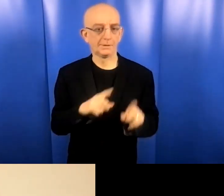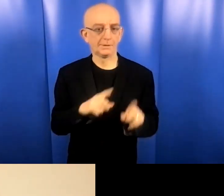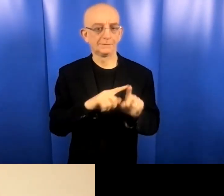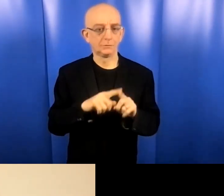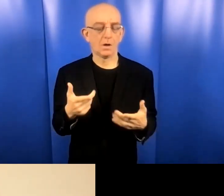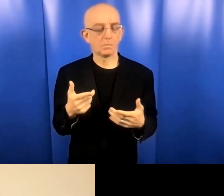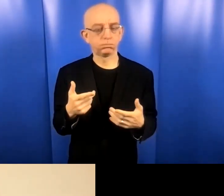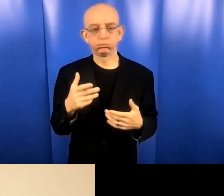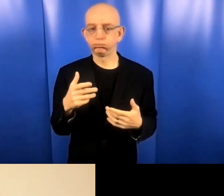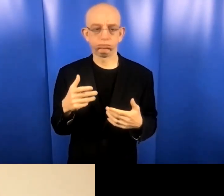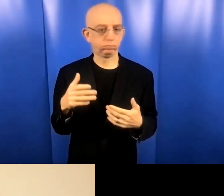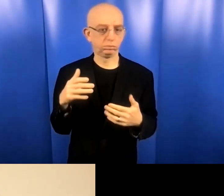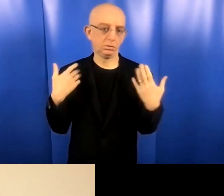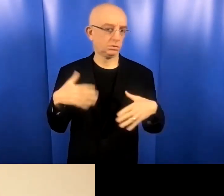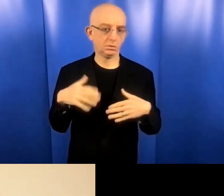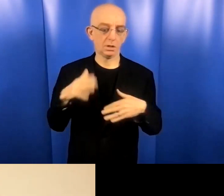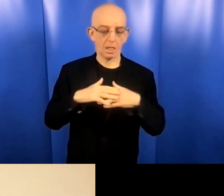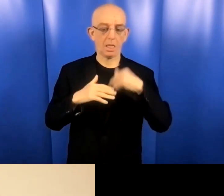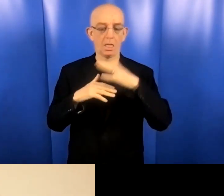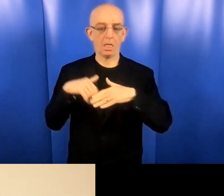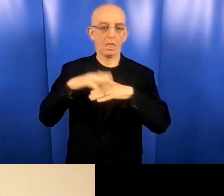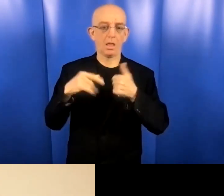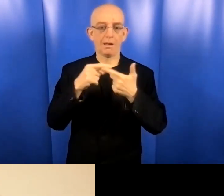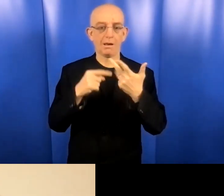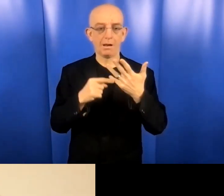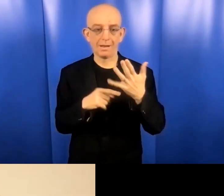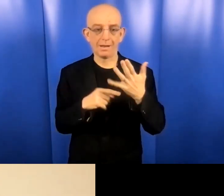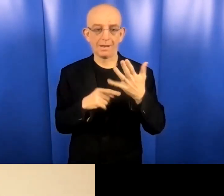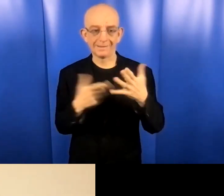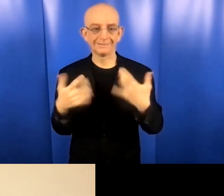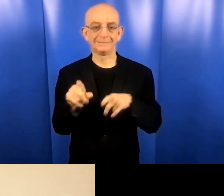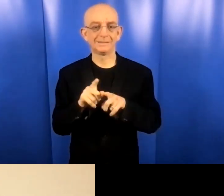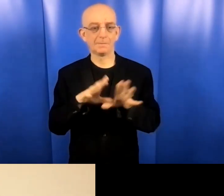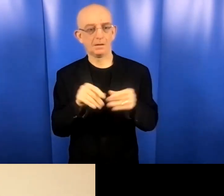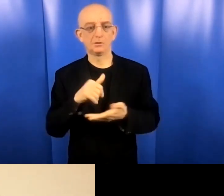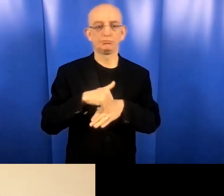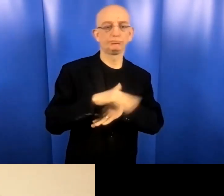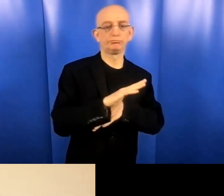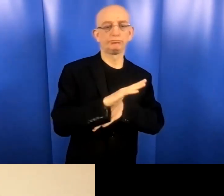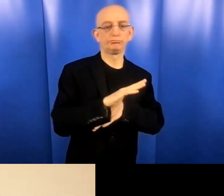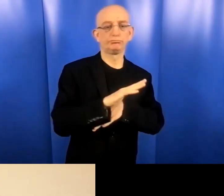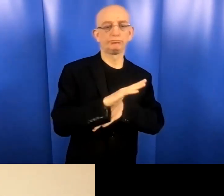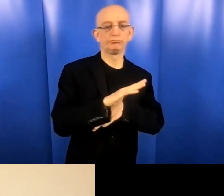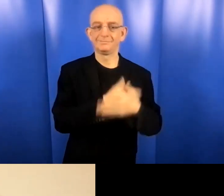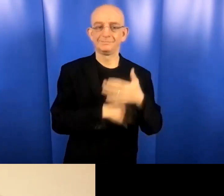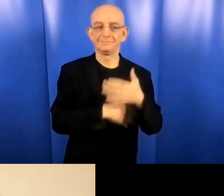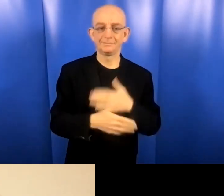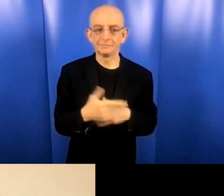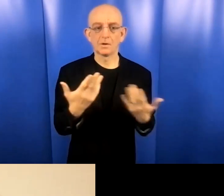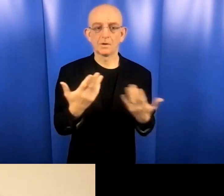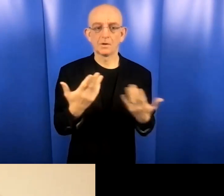indigenous persons with disabilities having multiple identity. So having known about these realities, we work on the most marginalized